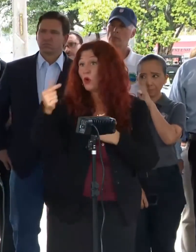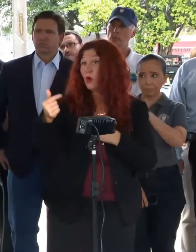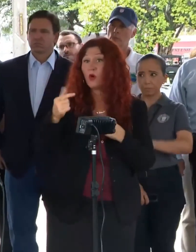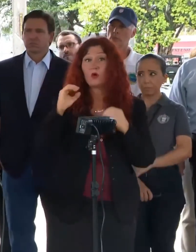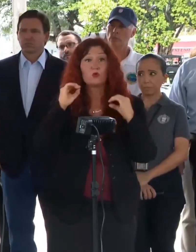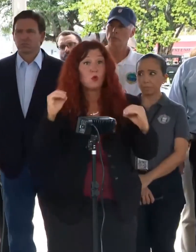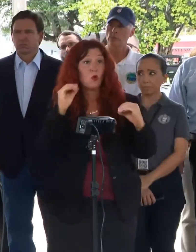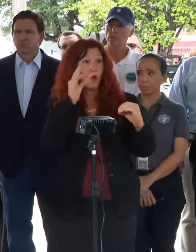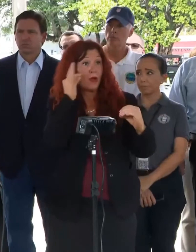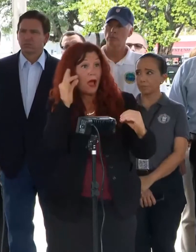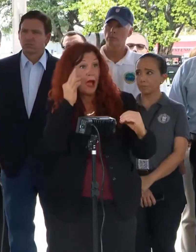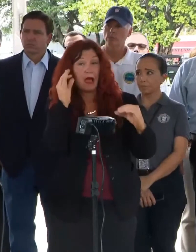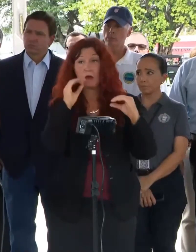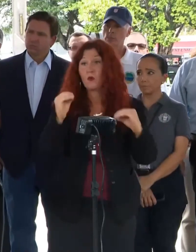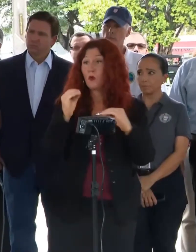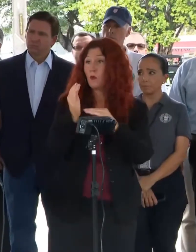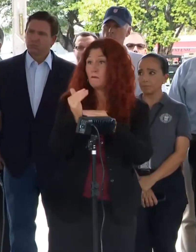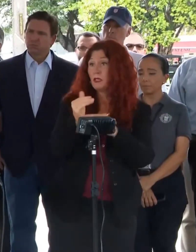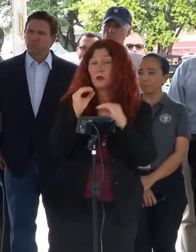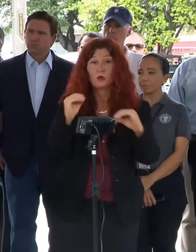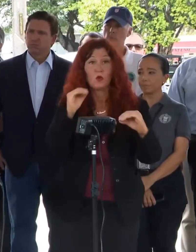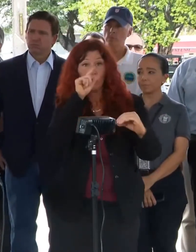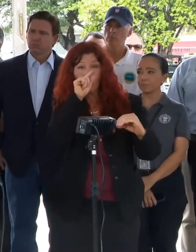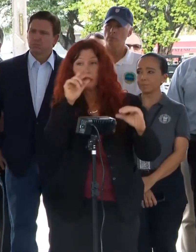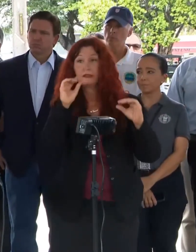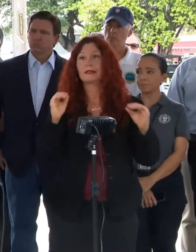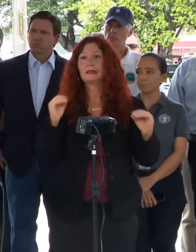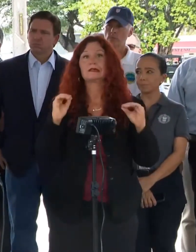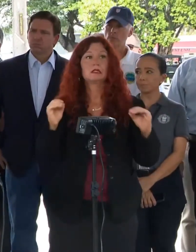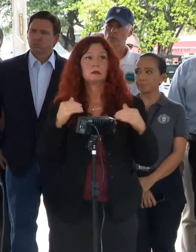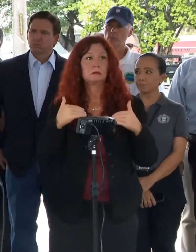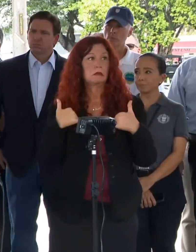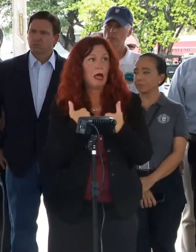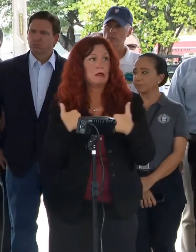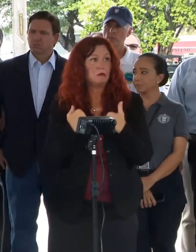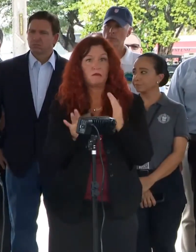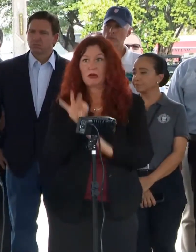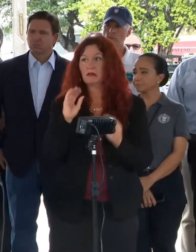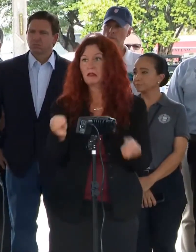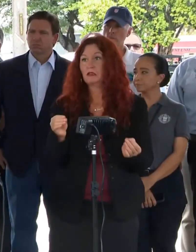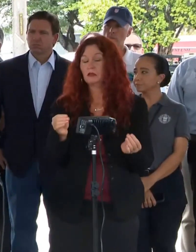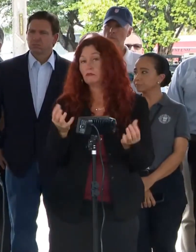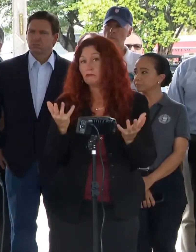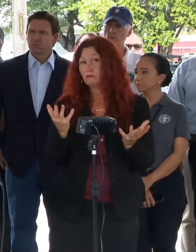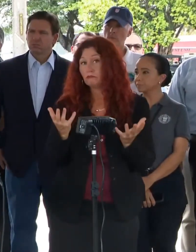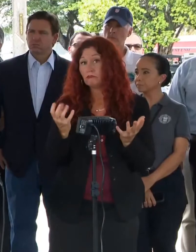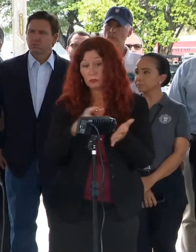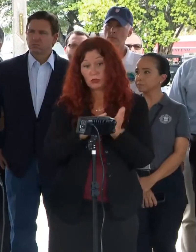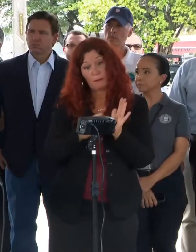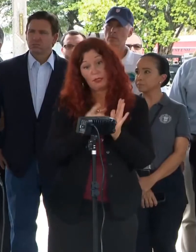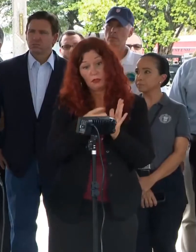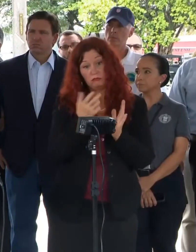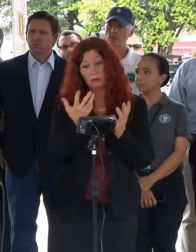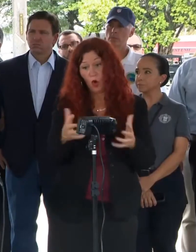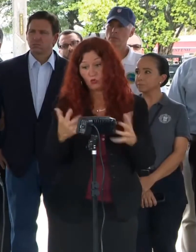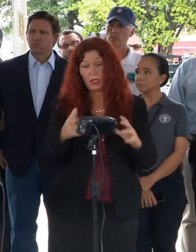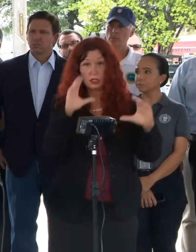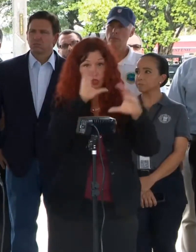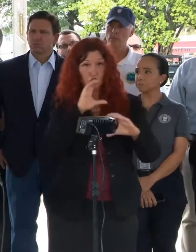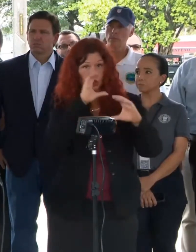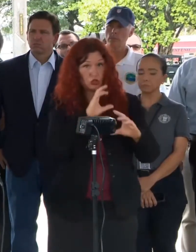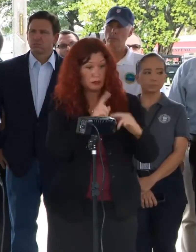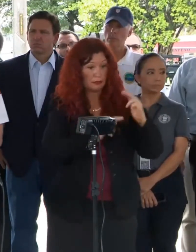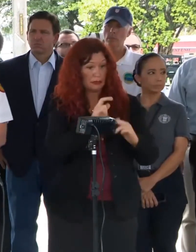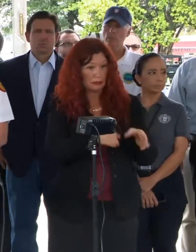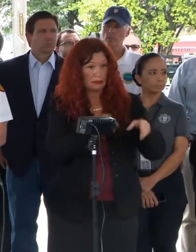we went through any types of pets during our primary and secondary, so we know that part of it's been searched. Other than that, that's all I can confirm in regards to any